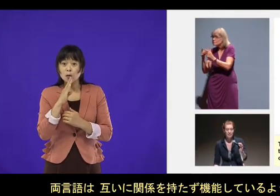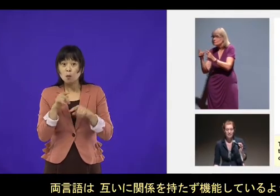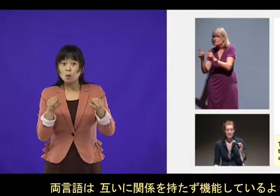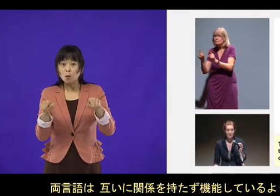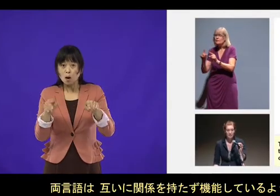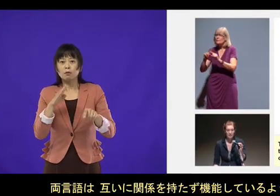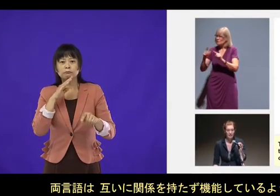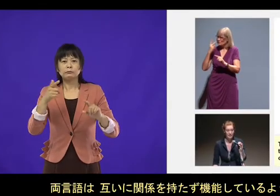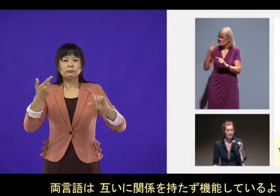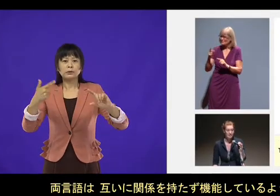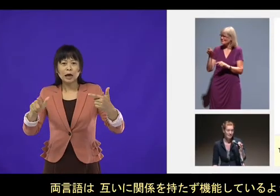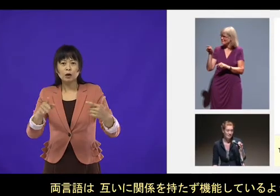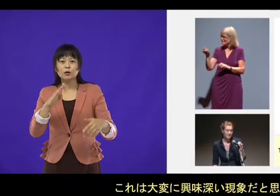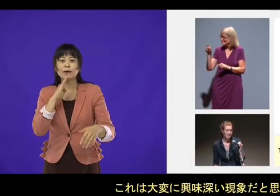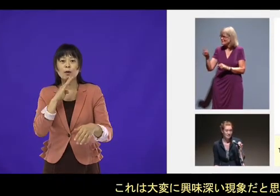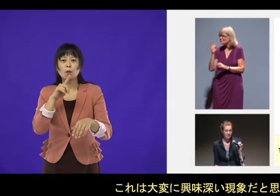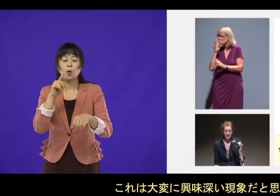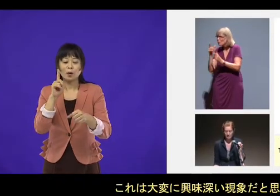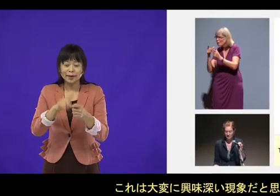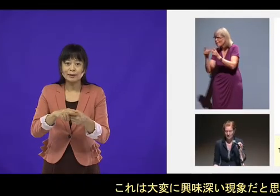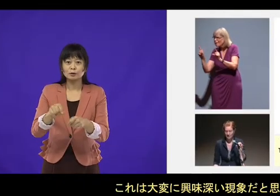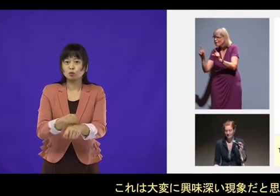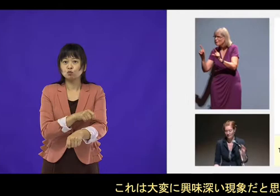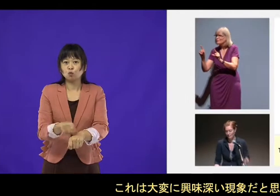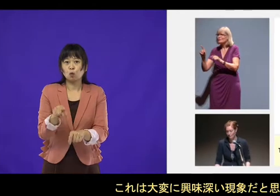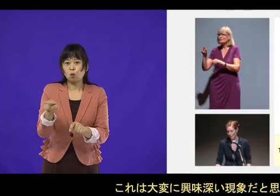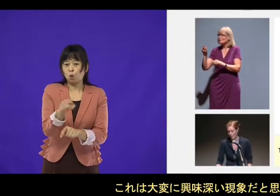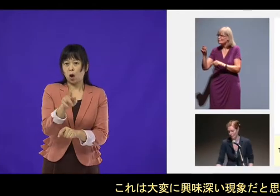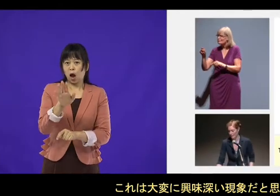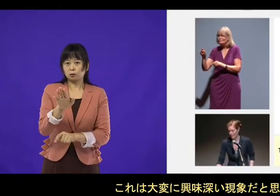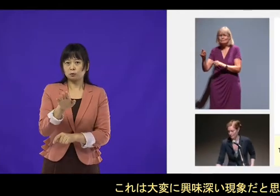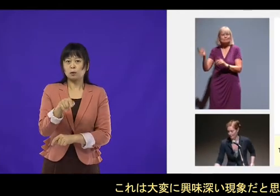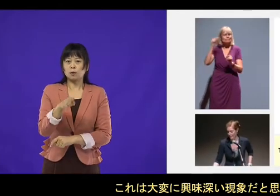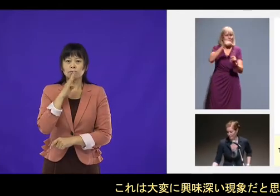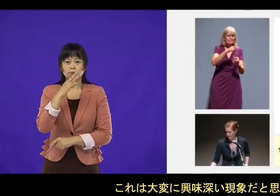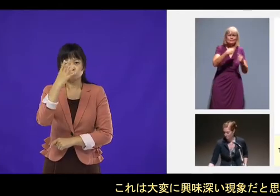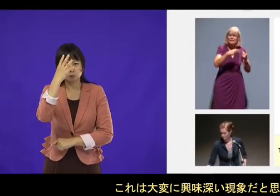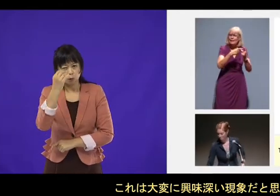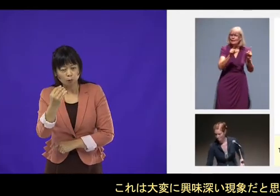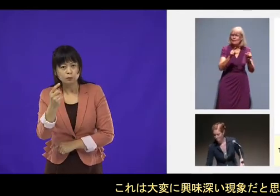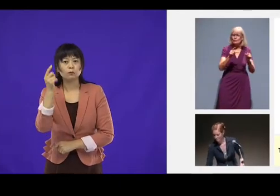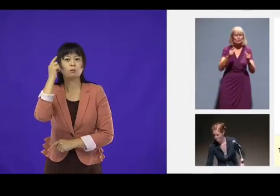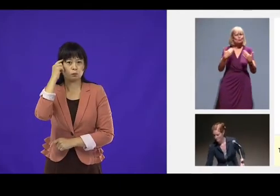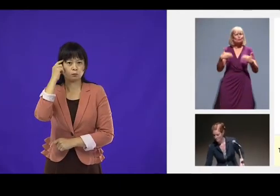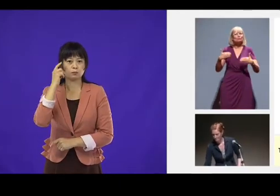function independently of one another, which is a quite interesting phenomenon, I think.